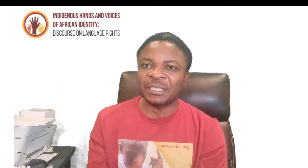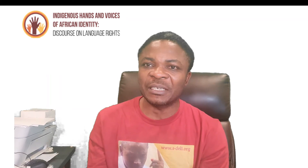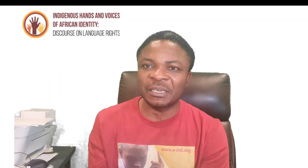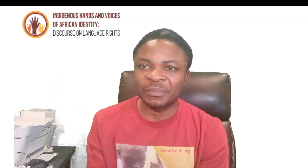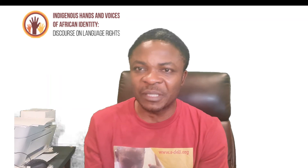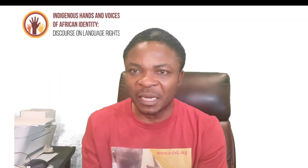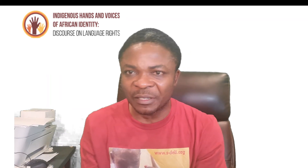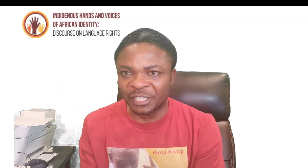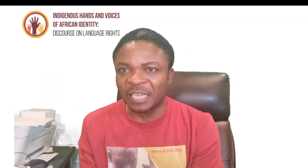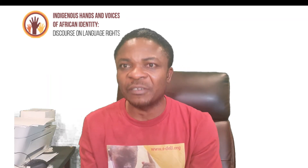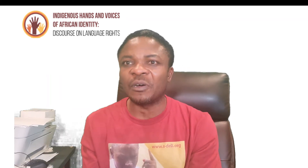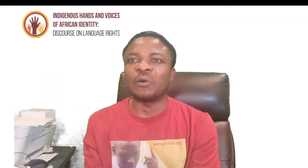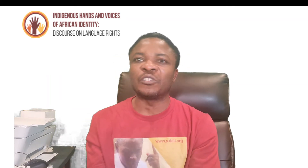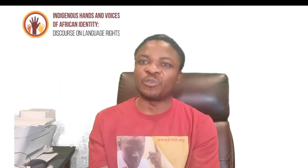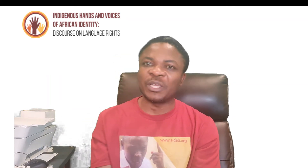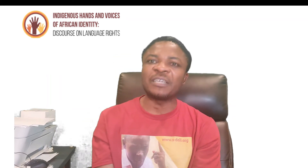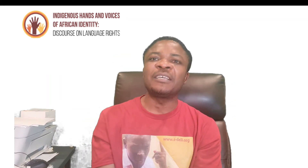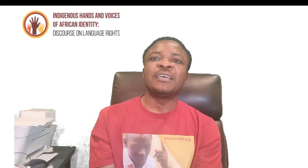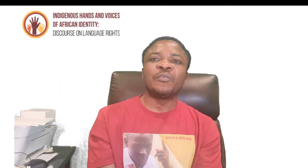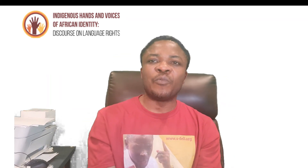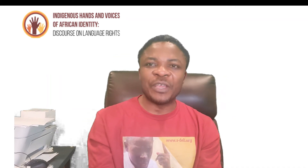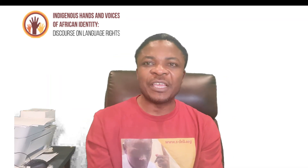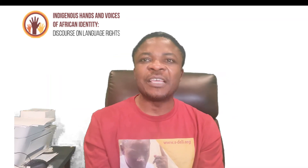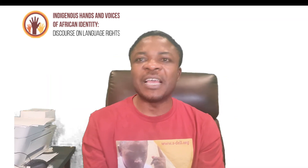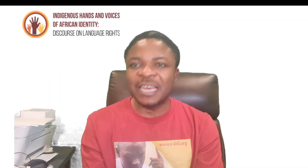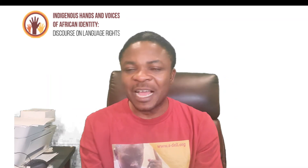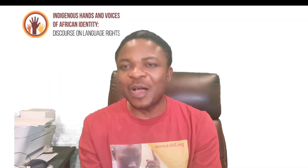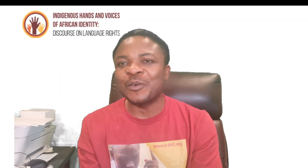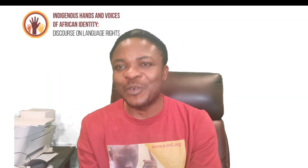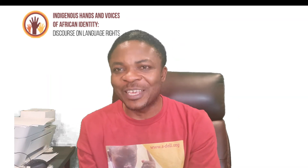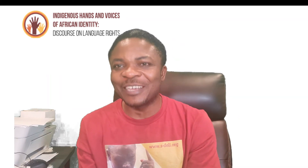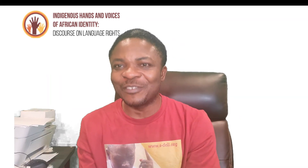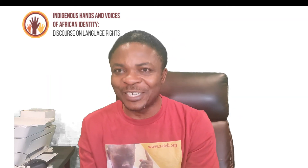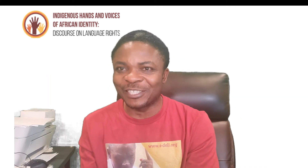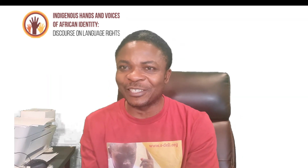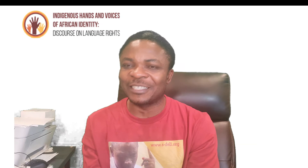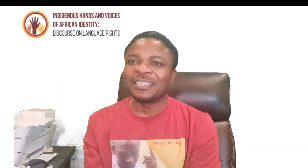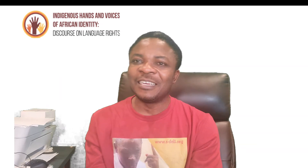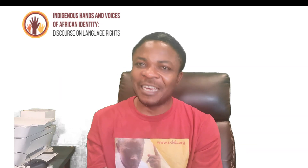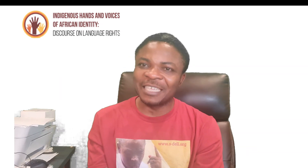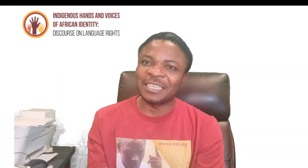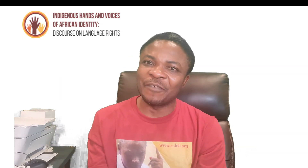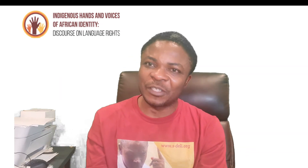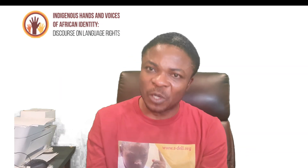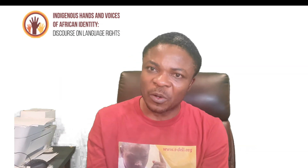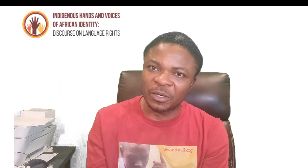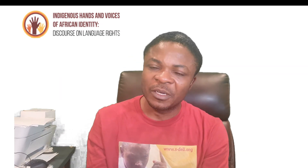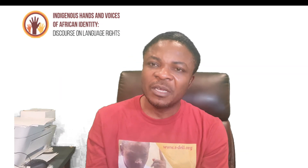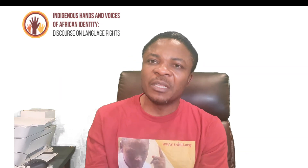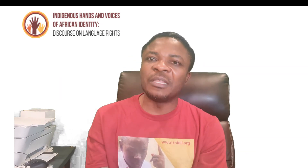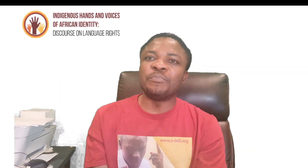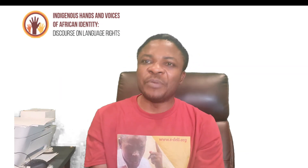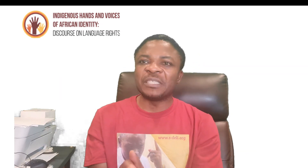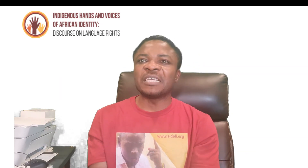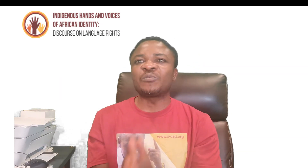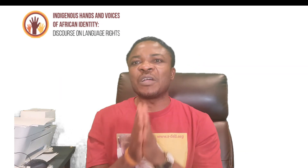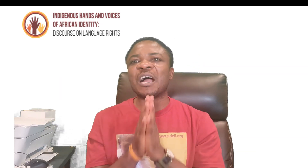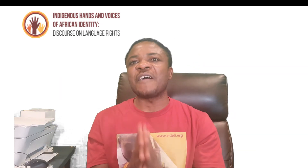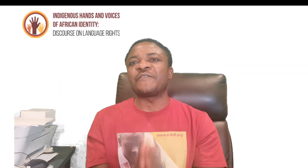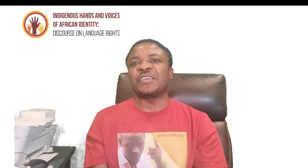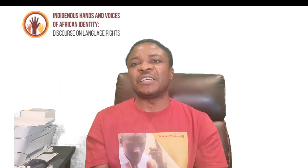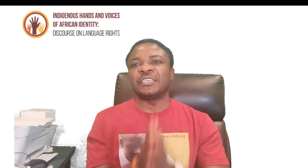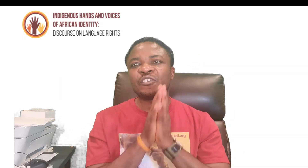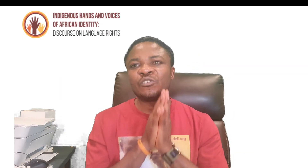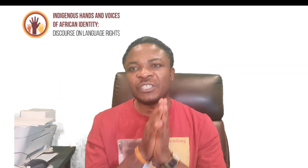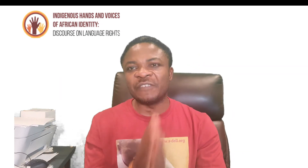or Instagram channel or Twitter. Anyhow you can reach us. Let's have a talk. The business we